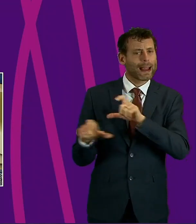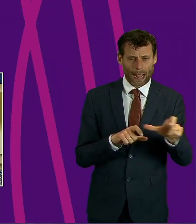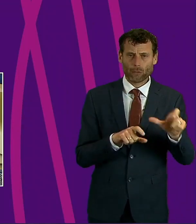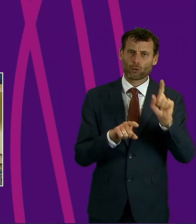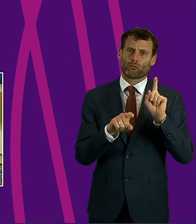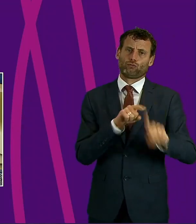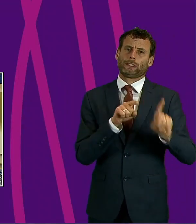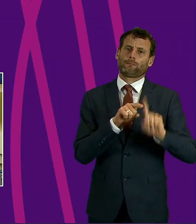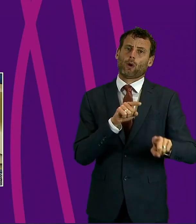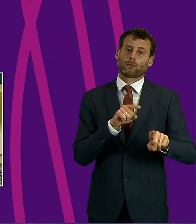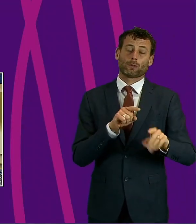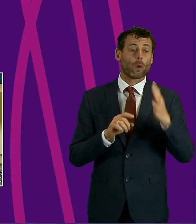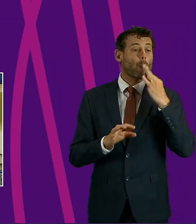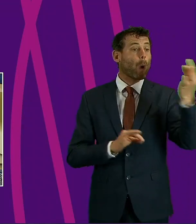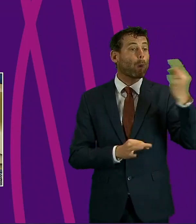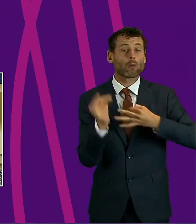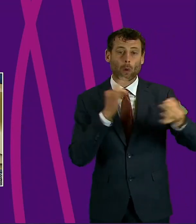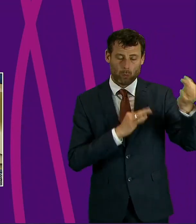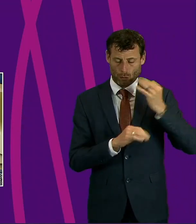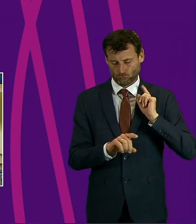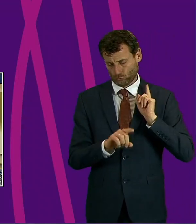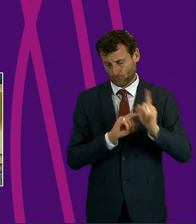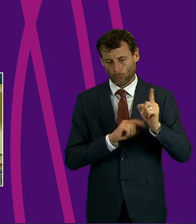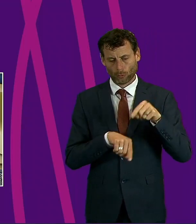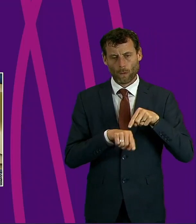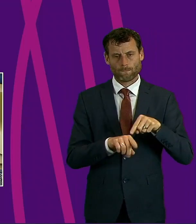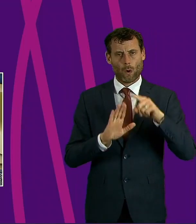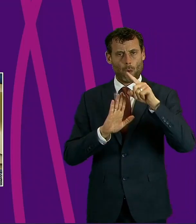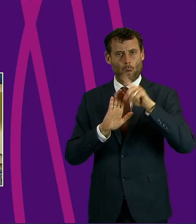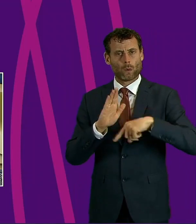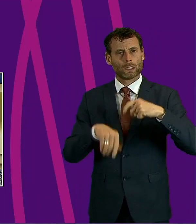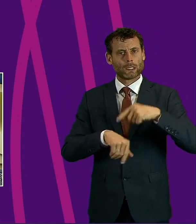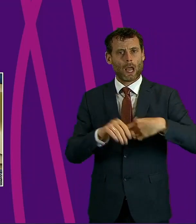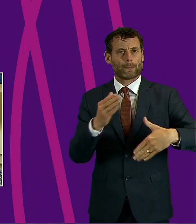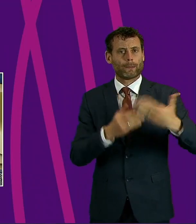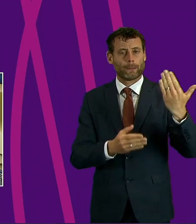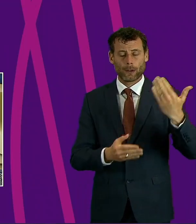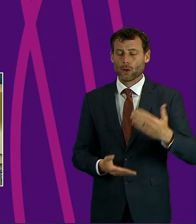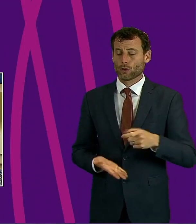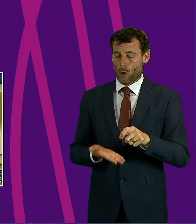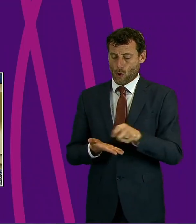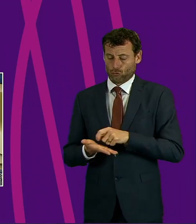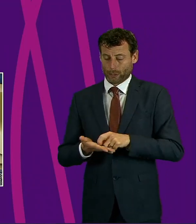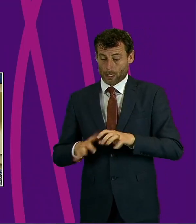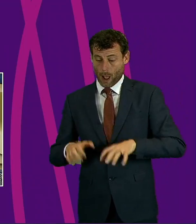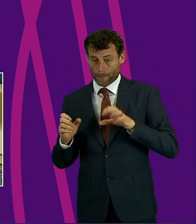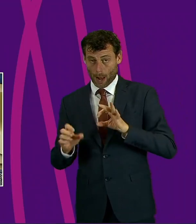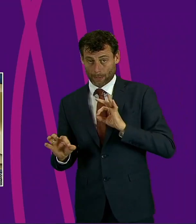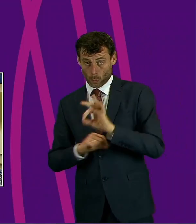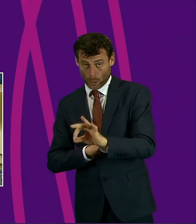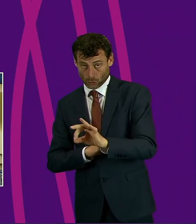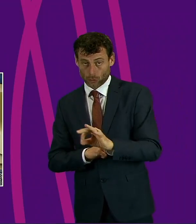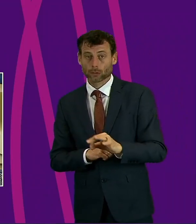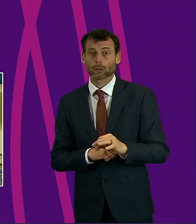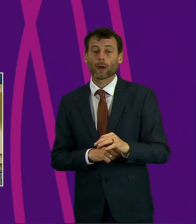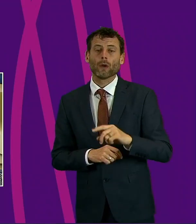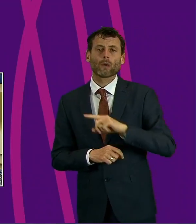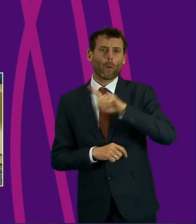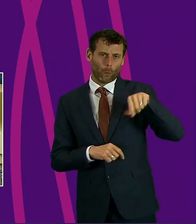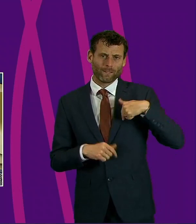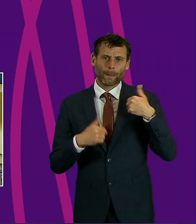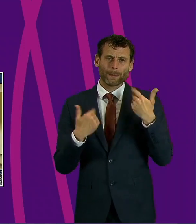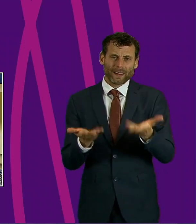exceptional times. And that's why, in addition to continuing to respond to written parliamentary questions, the Government has also provided information to members